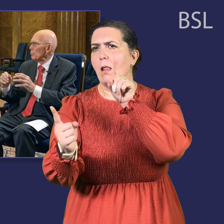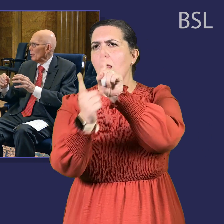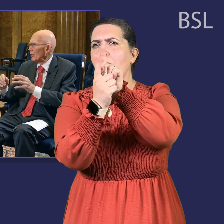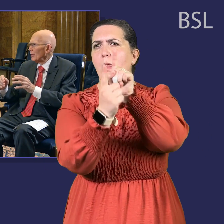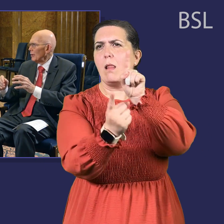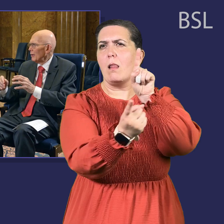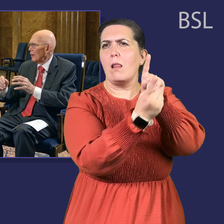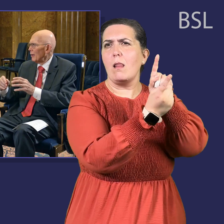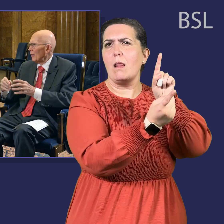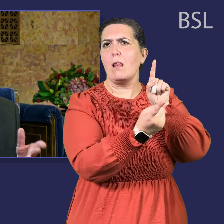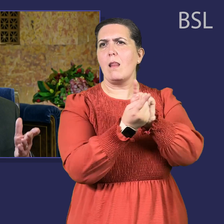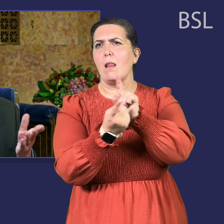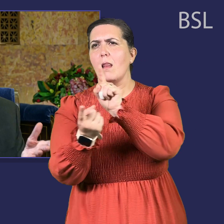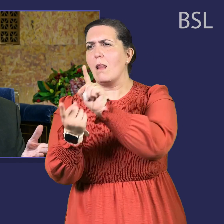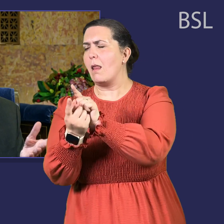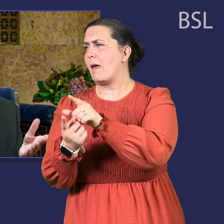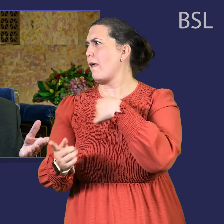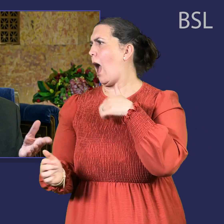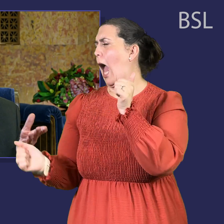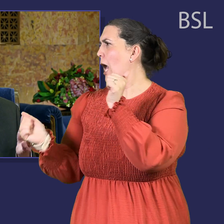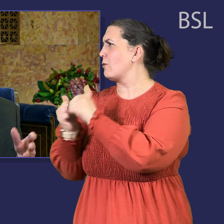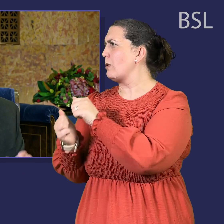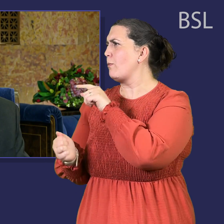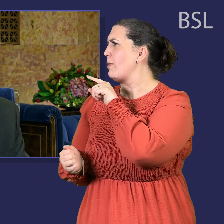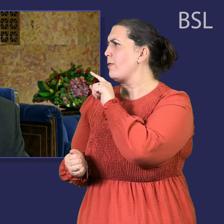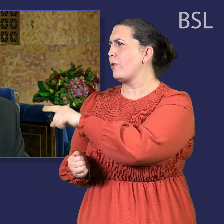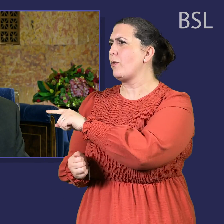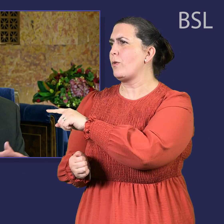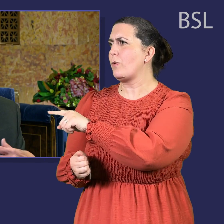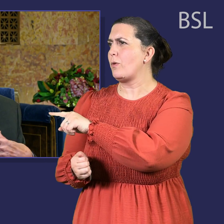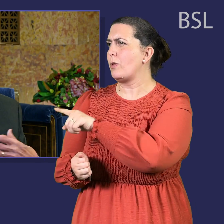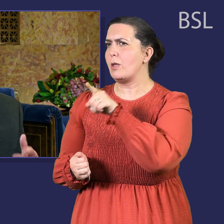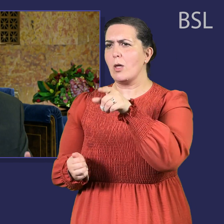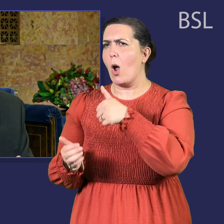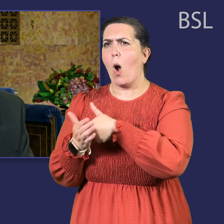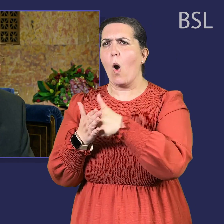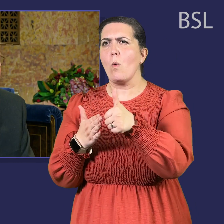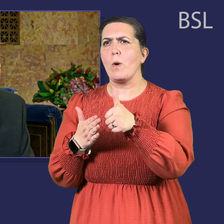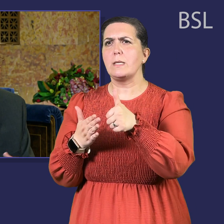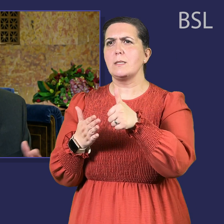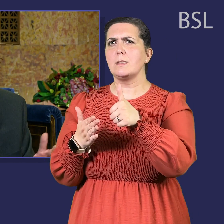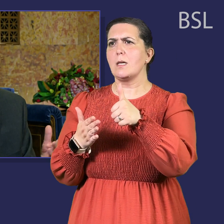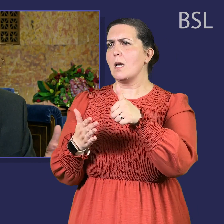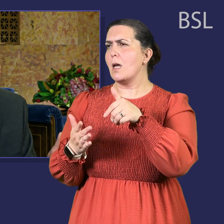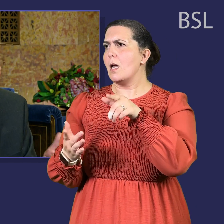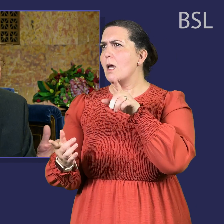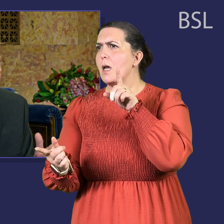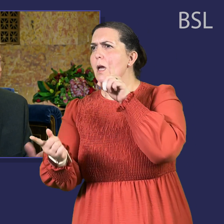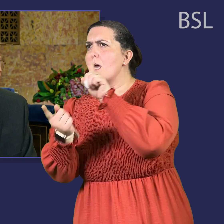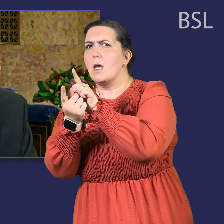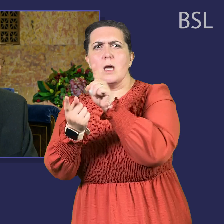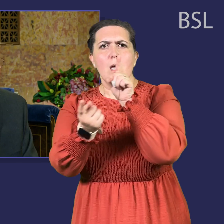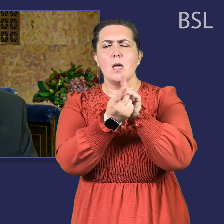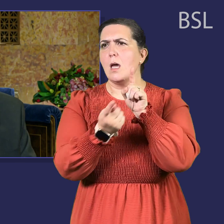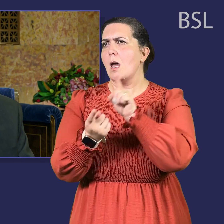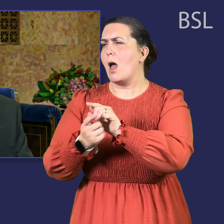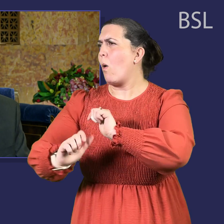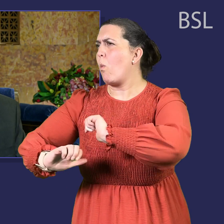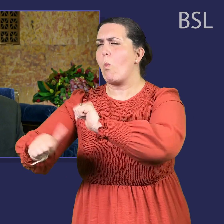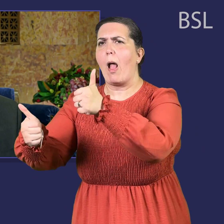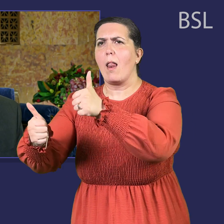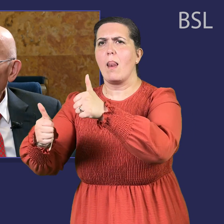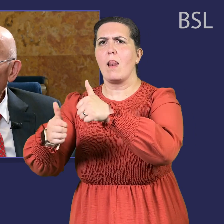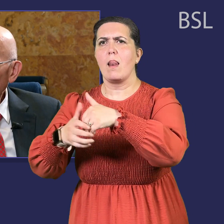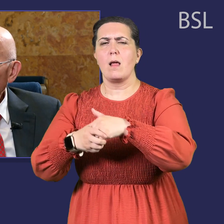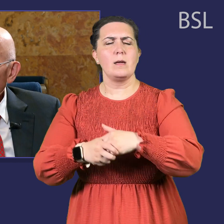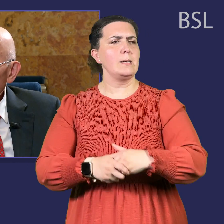other people? Oh, my, yes. That was my point, is that the way he relates to us, he does it with